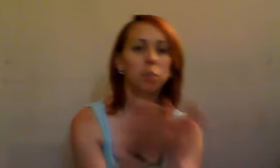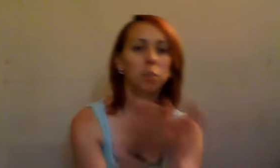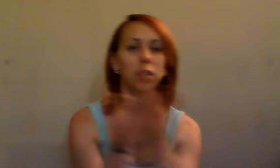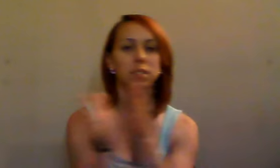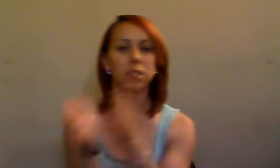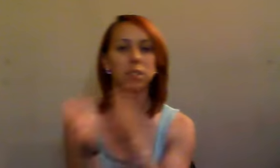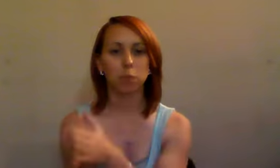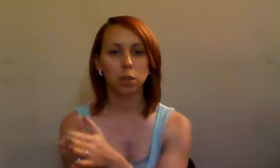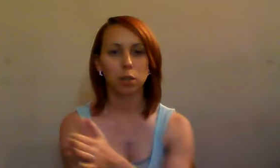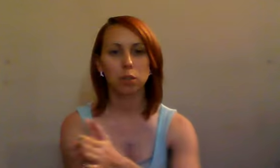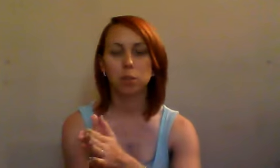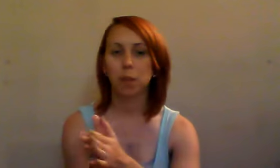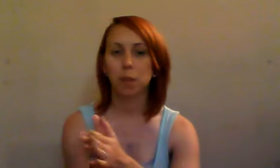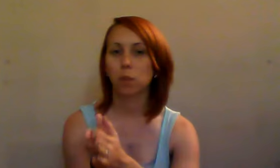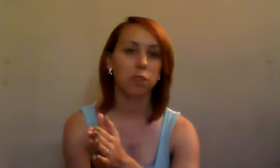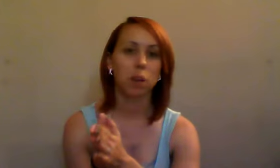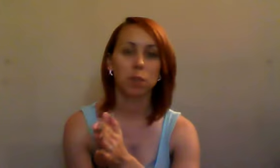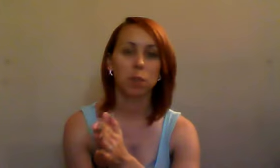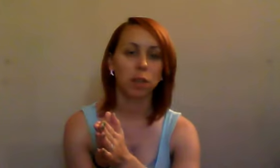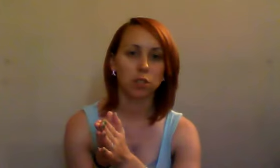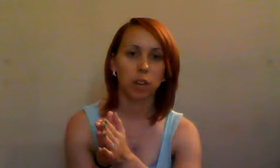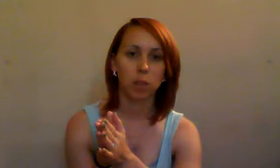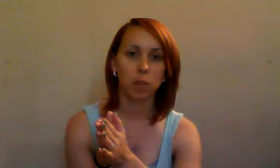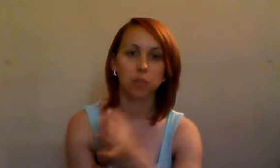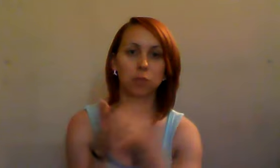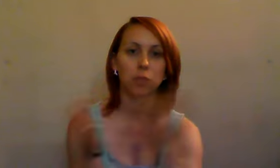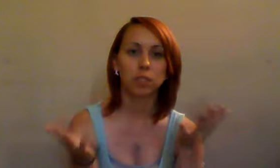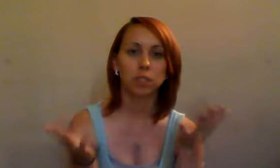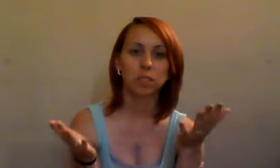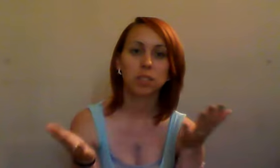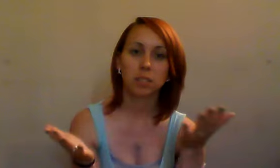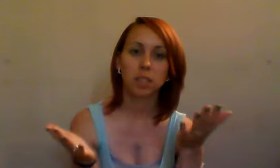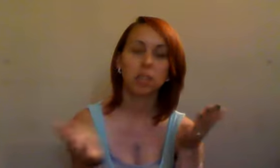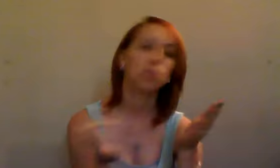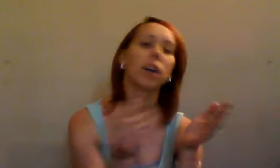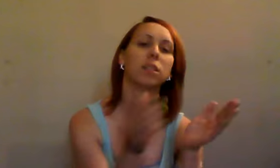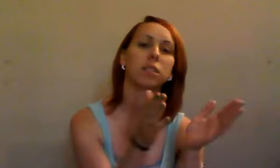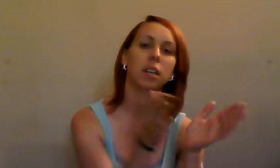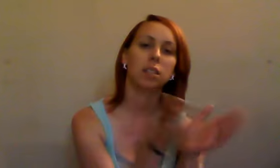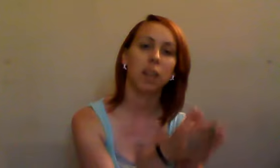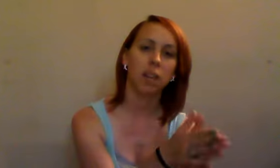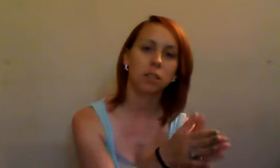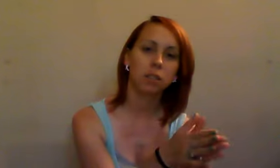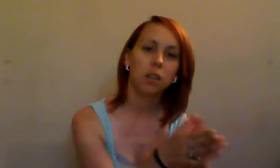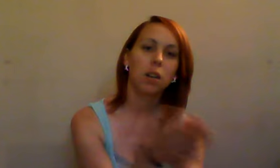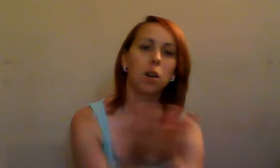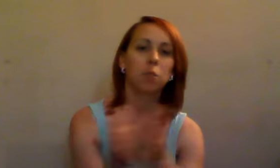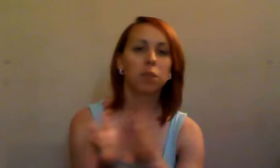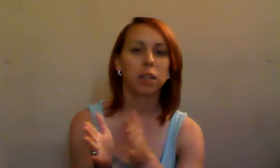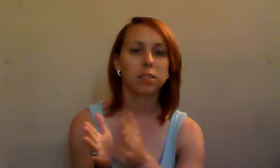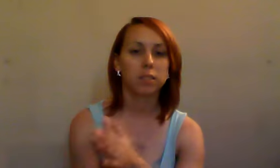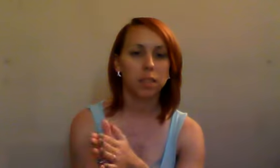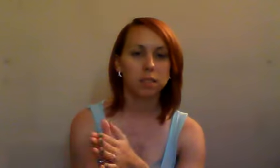plus the number to make whatever number it is you're trying to make. So for instance, 16, you had to take 10 plus 6 to